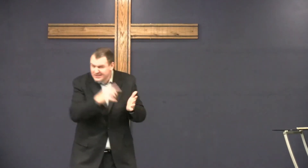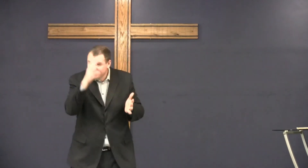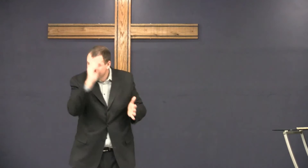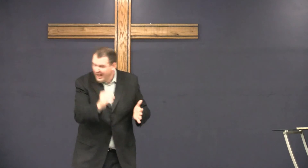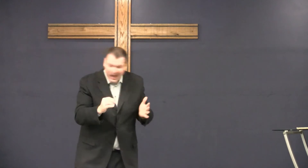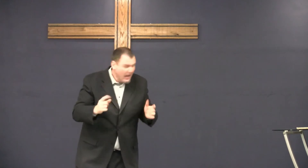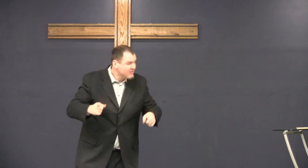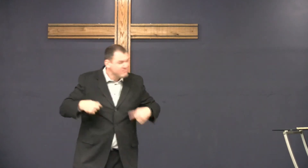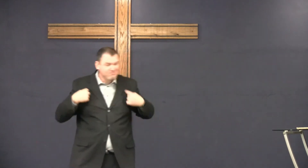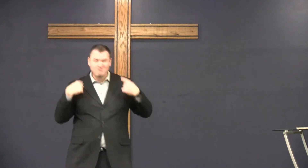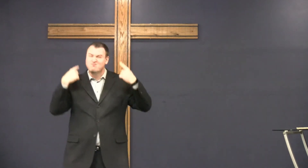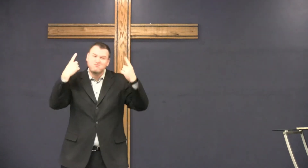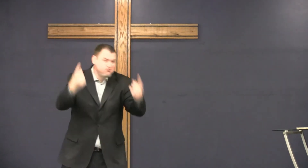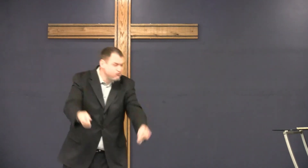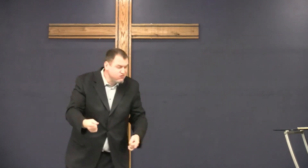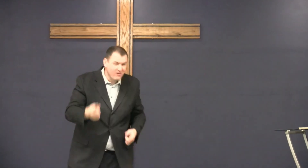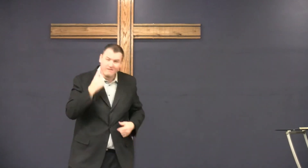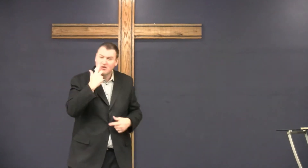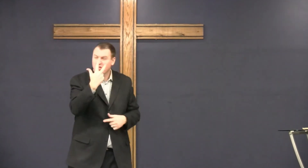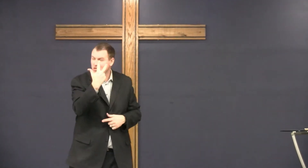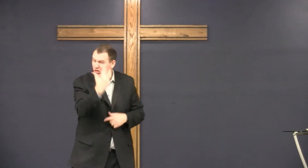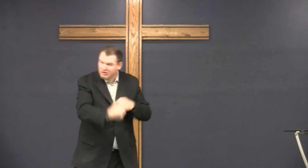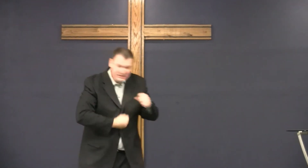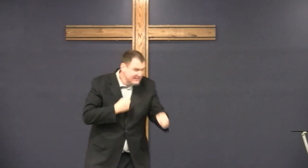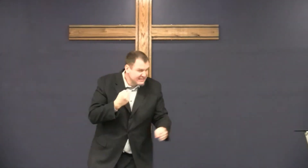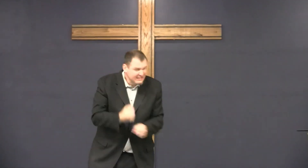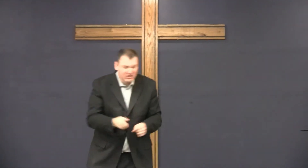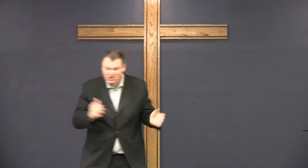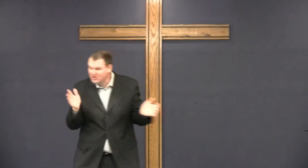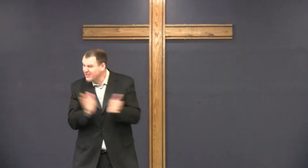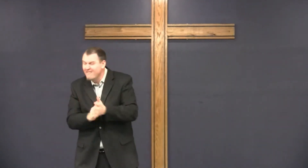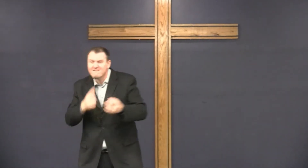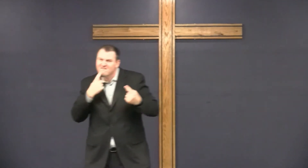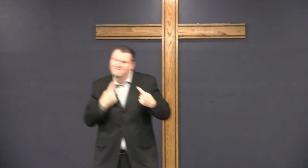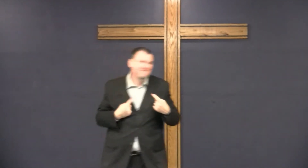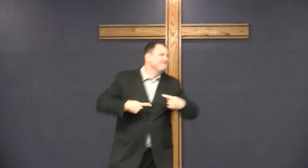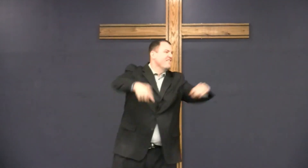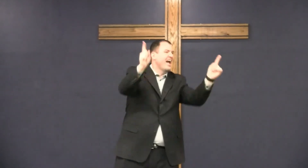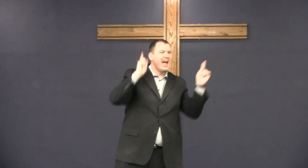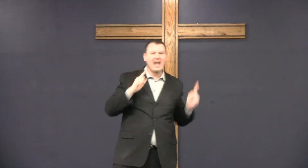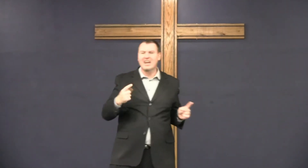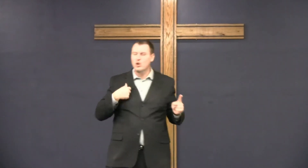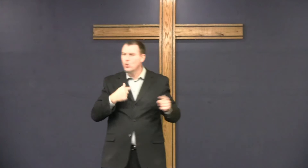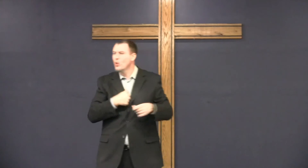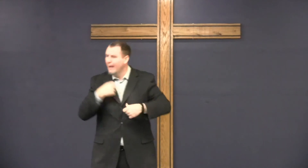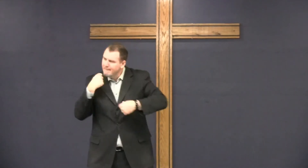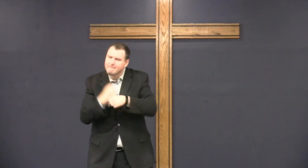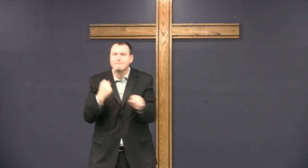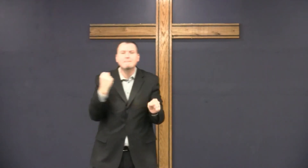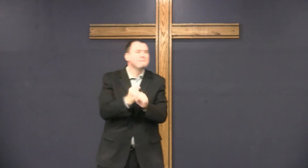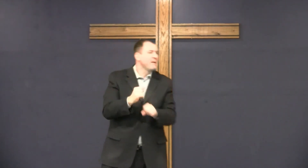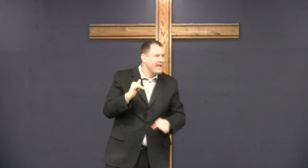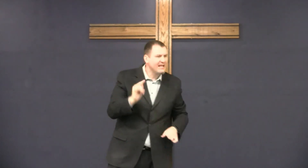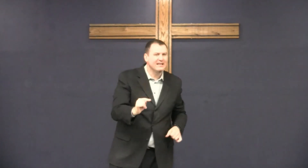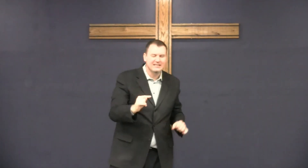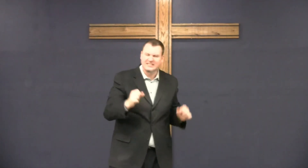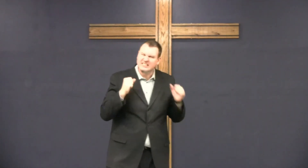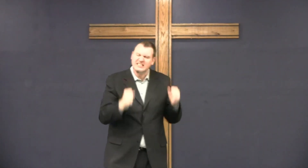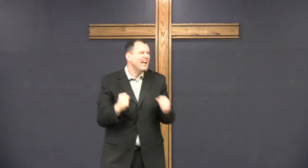Finally, we've been following this guy for 3 years, and finally we